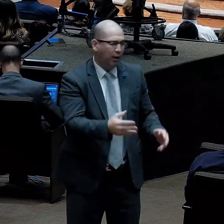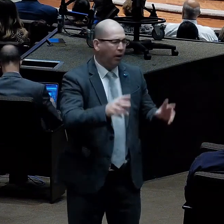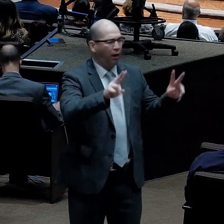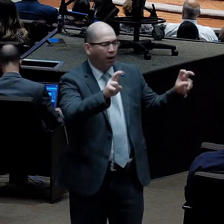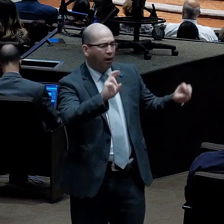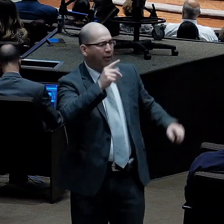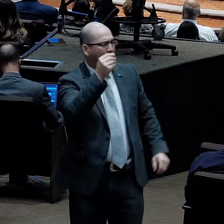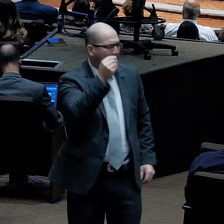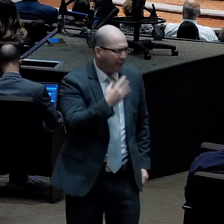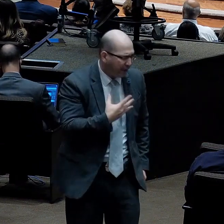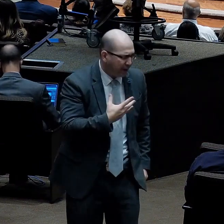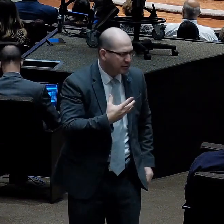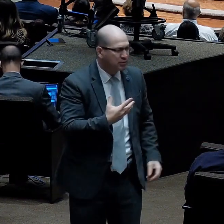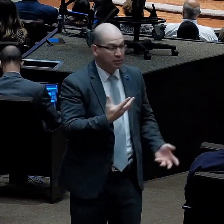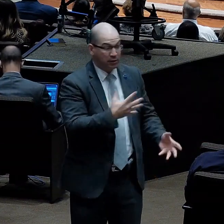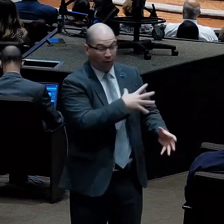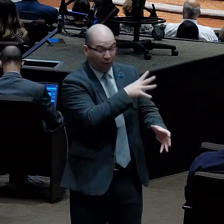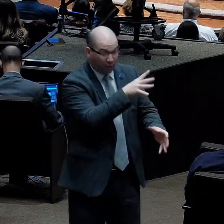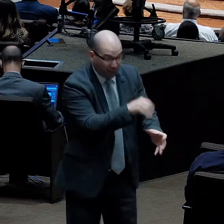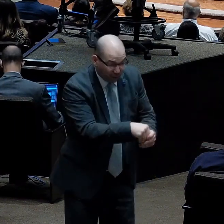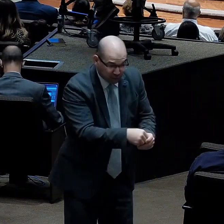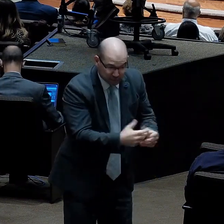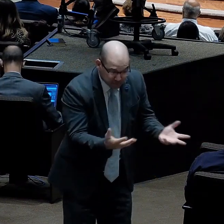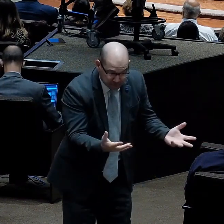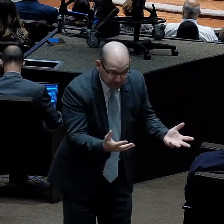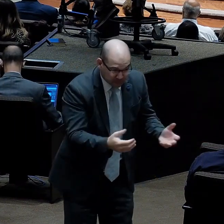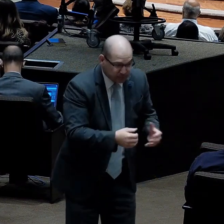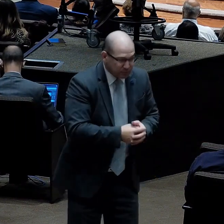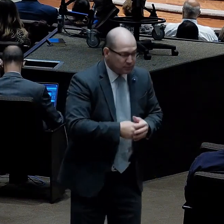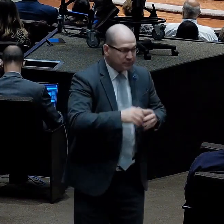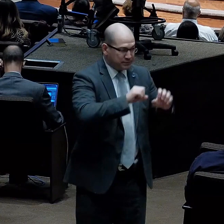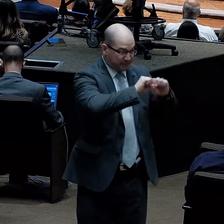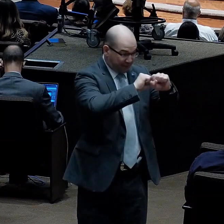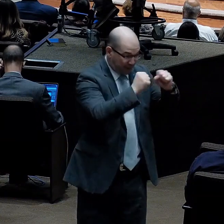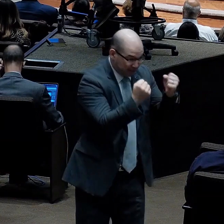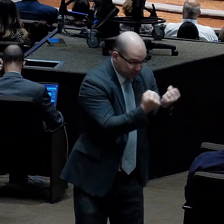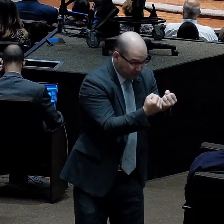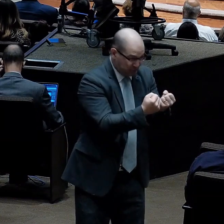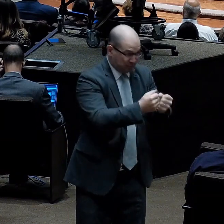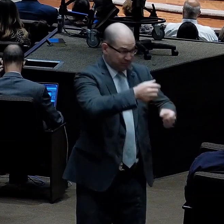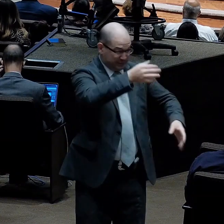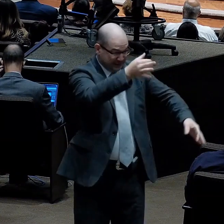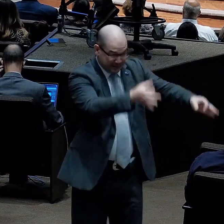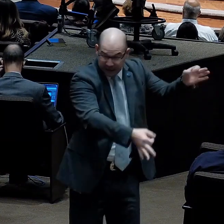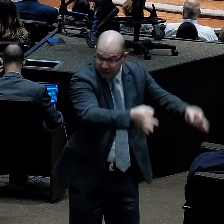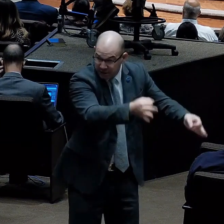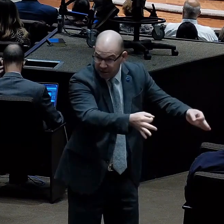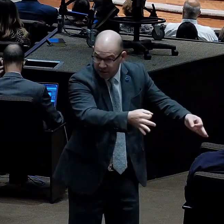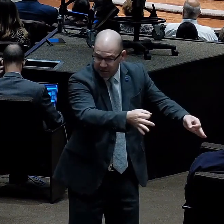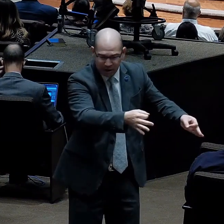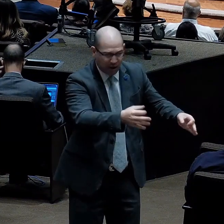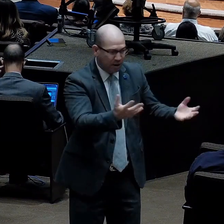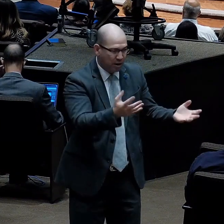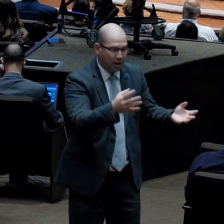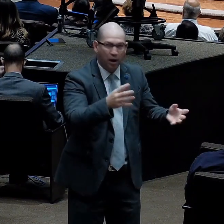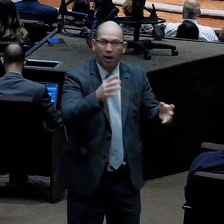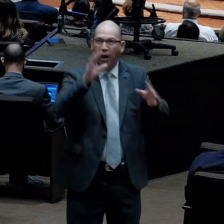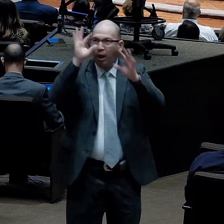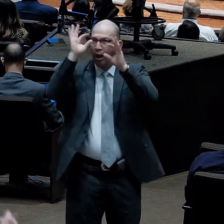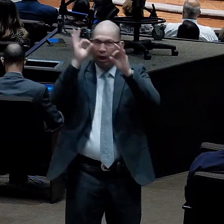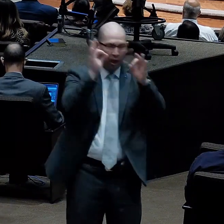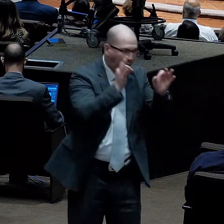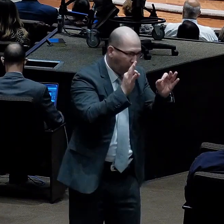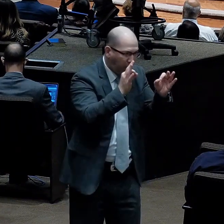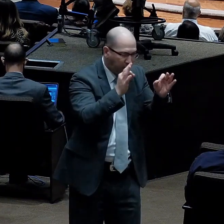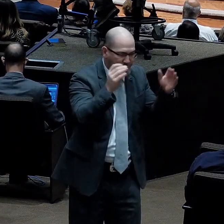getting involved in this idea of social justice. And they're losing focus on soul winning and the gospel of